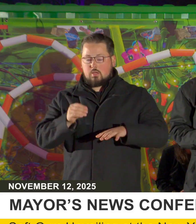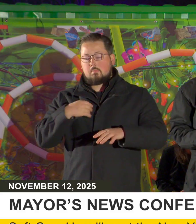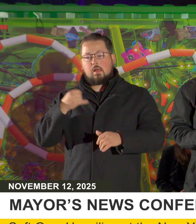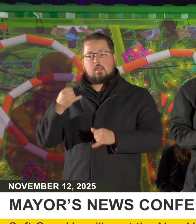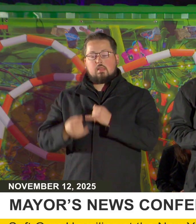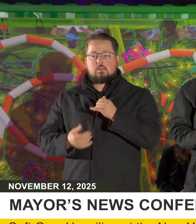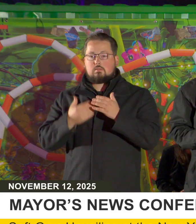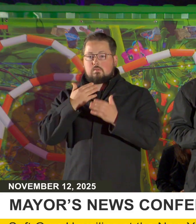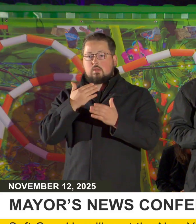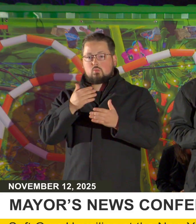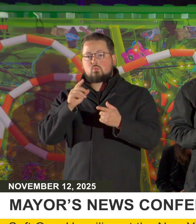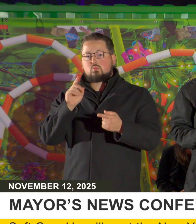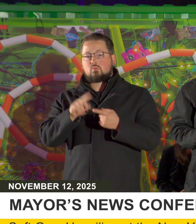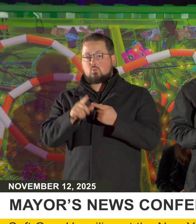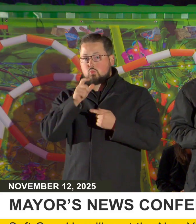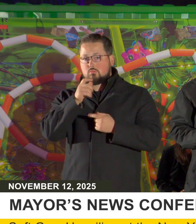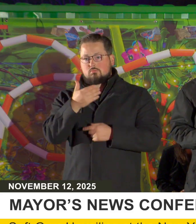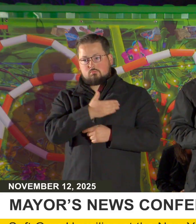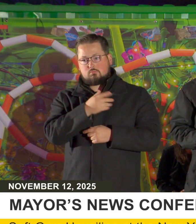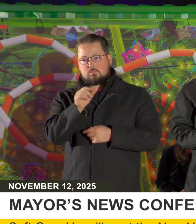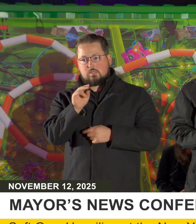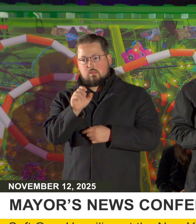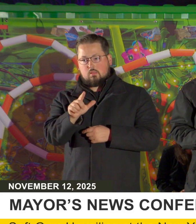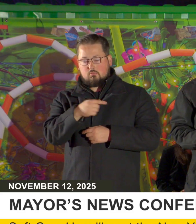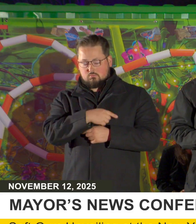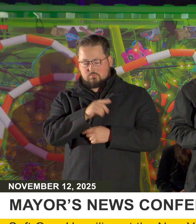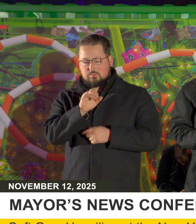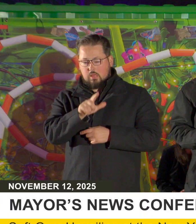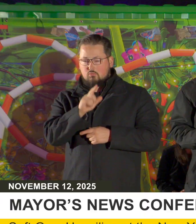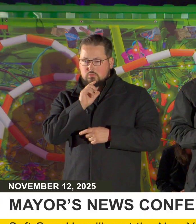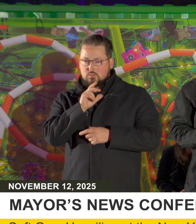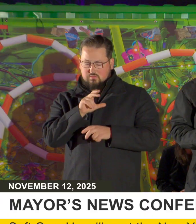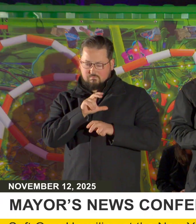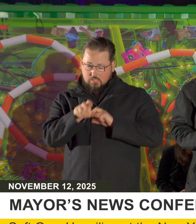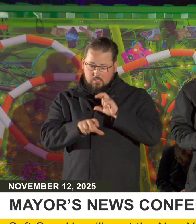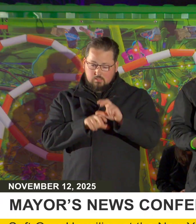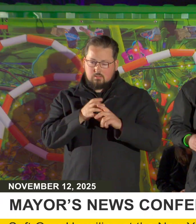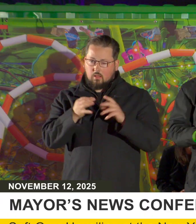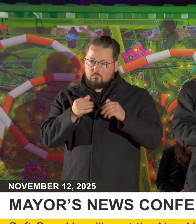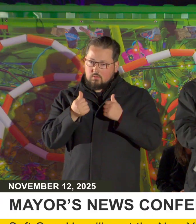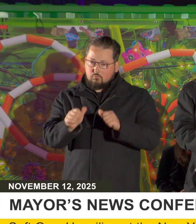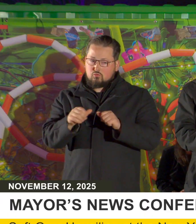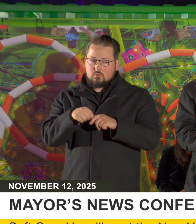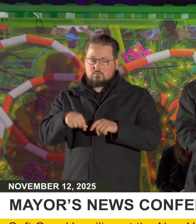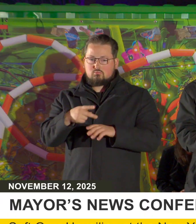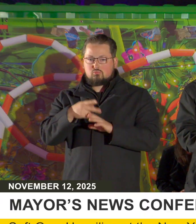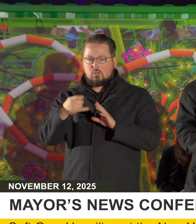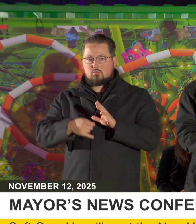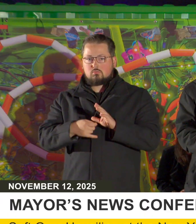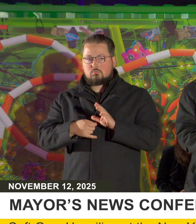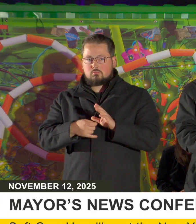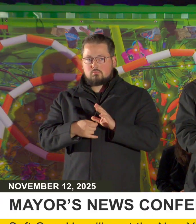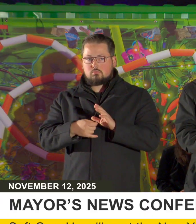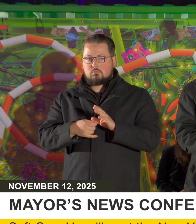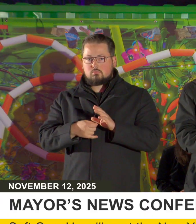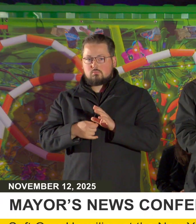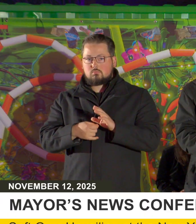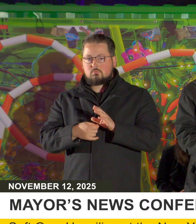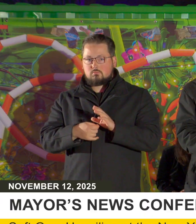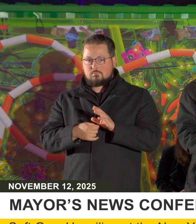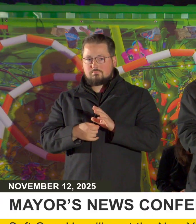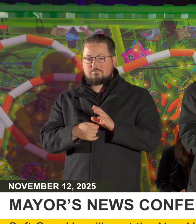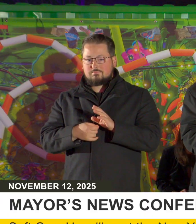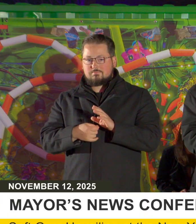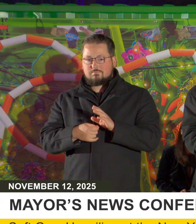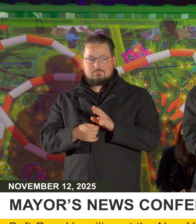last thank you is to Daniel. Daniel put in so much effort in this project. He got up cold